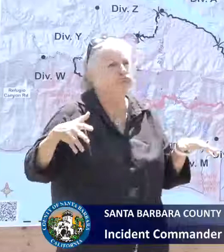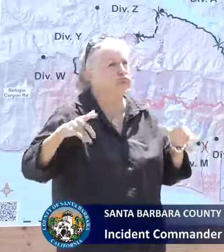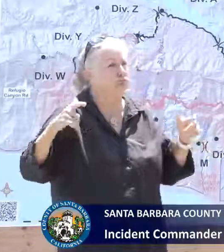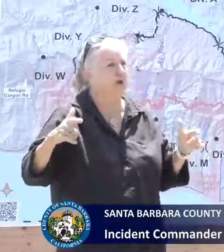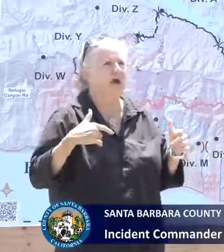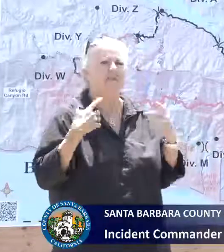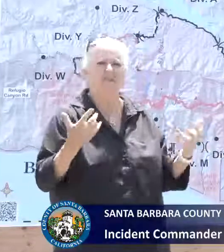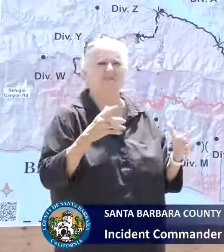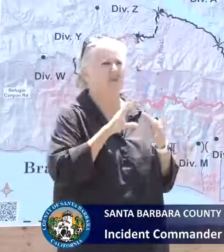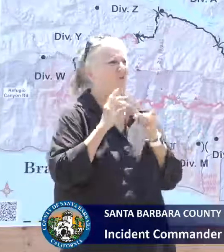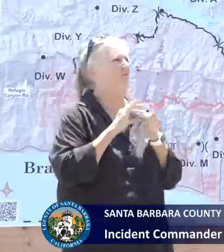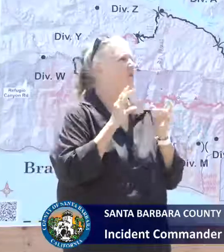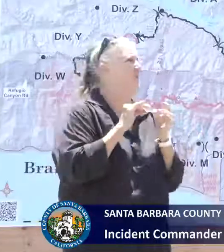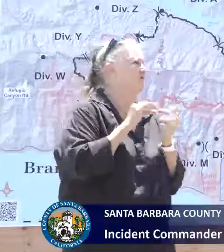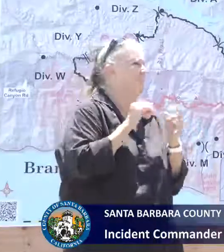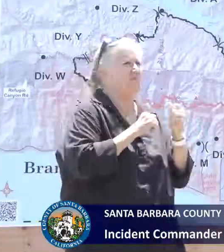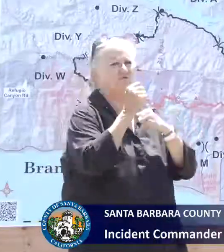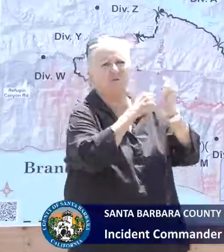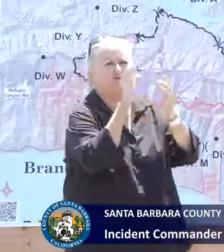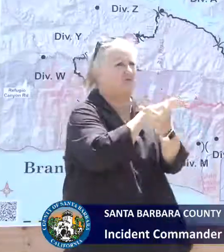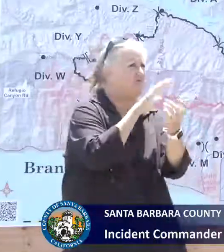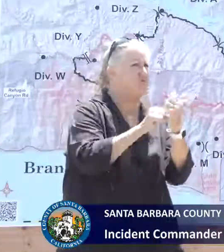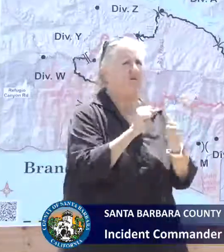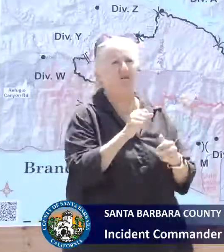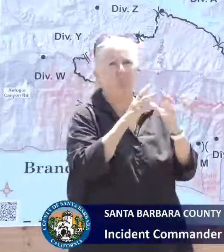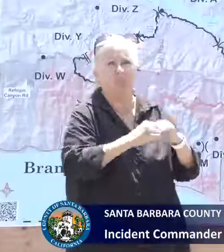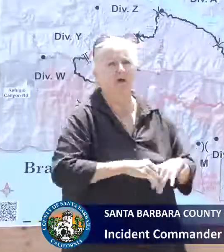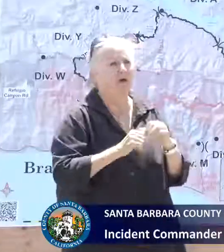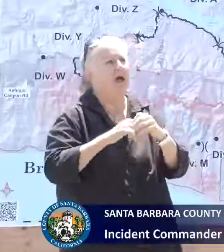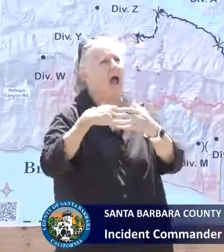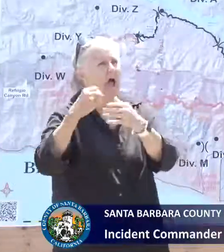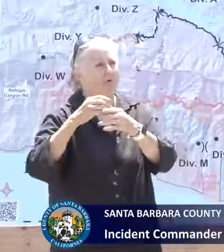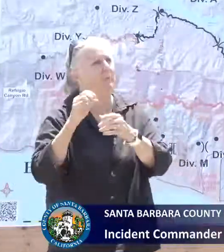of rumors about structures destroyed, damaged, and outbuildings. I'll give